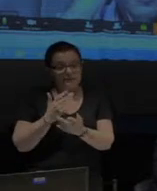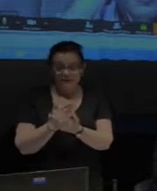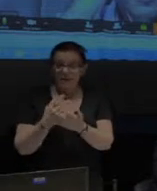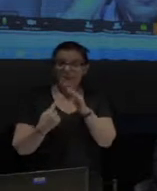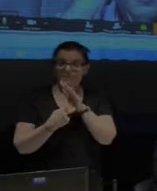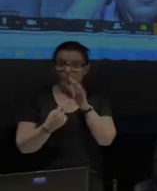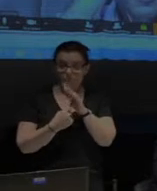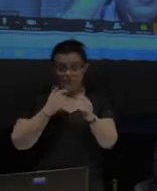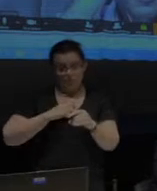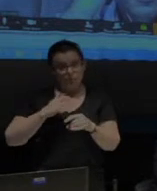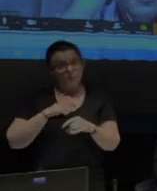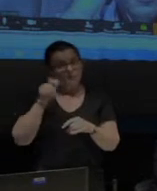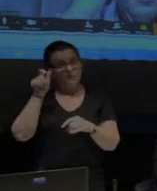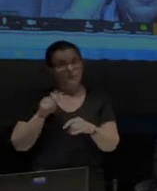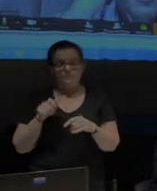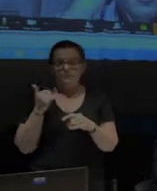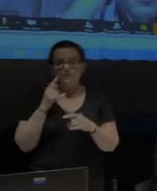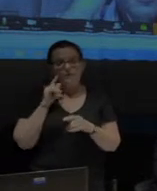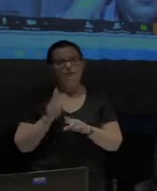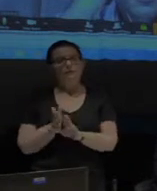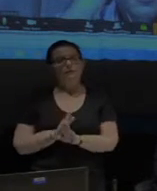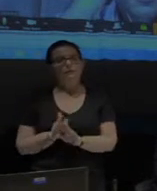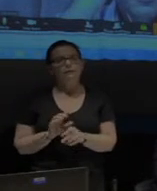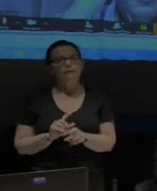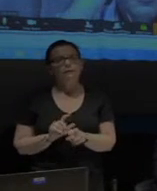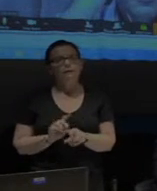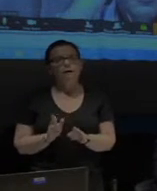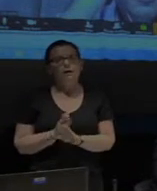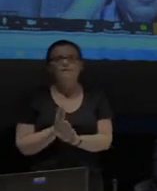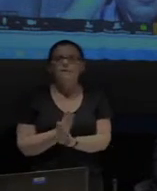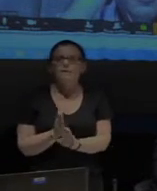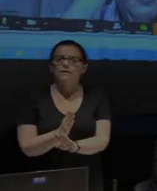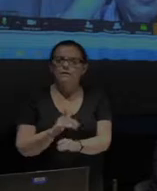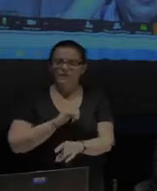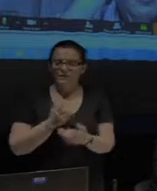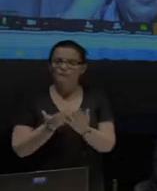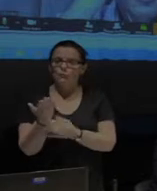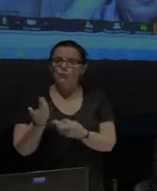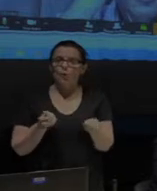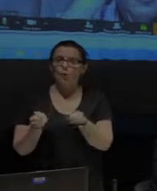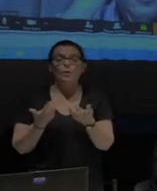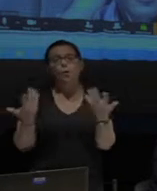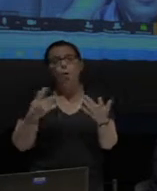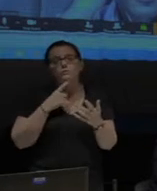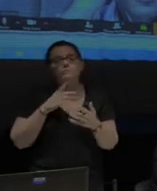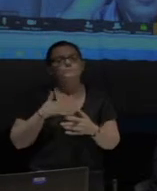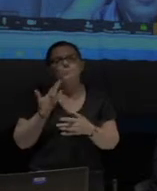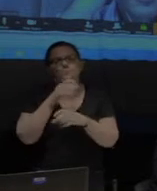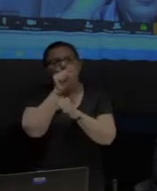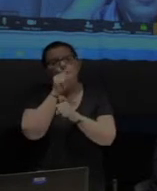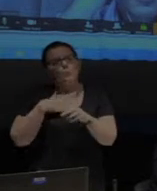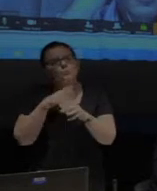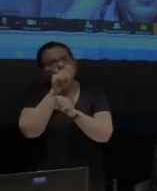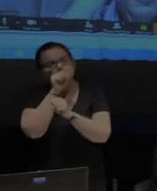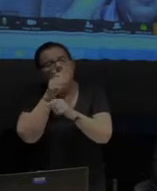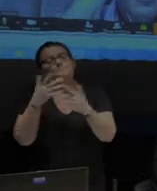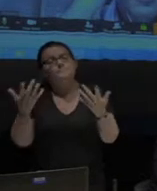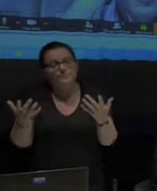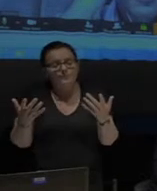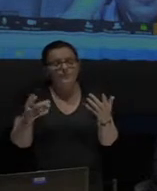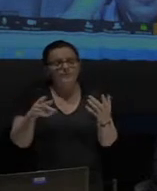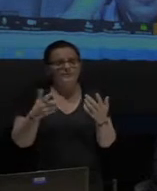whether it's they've managed to cover it up through coping mechanisms or whether they don't want to talk about it. How do we get